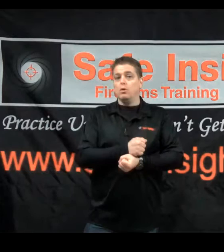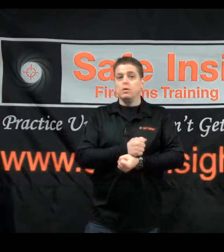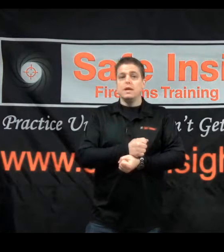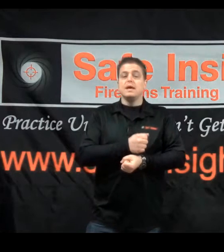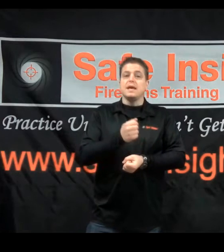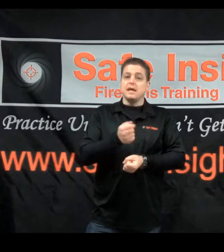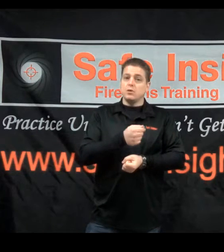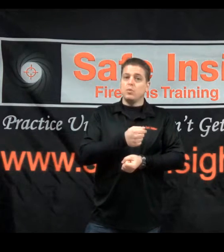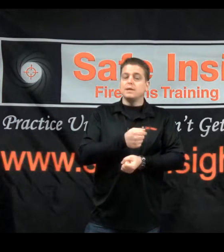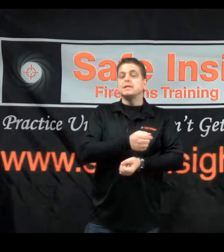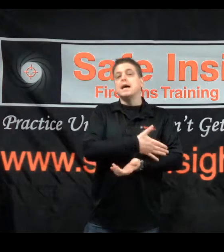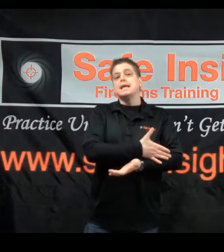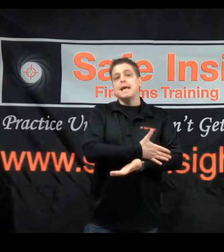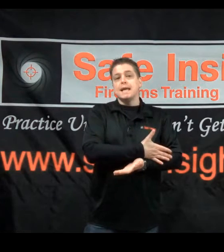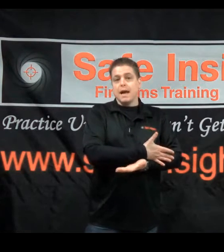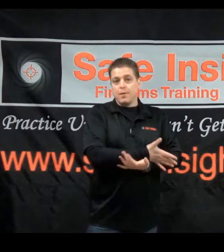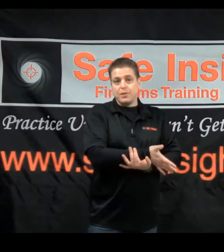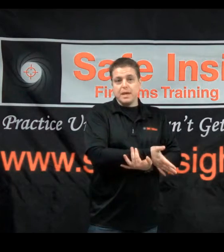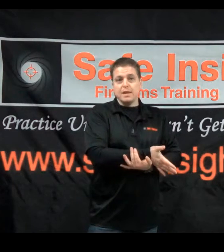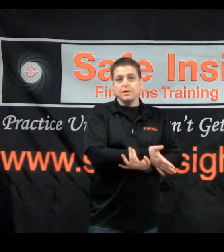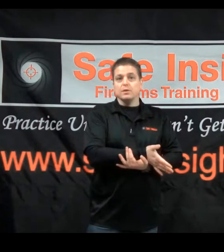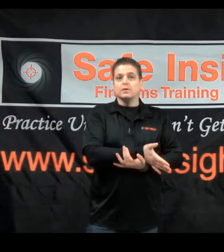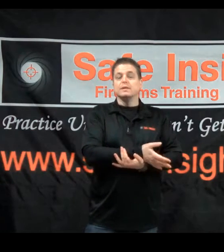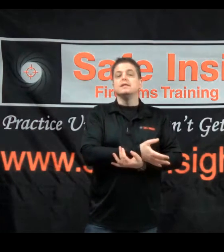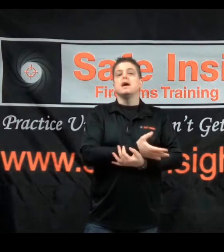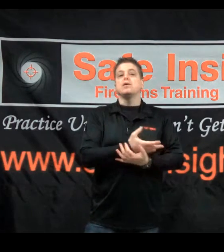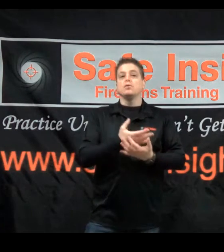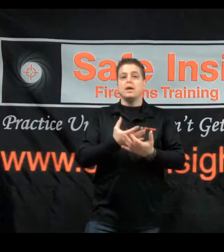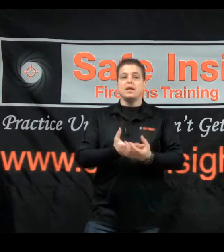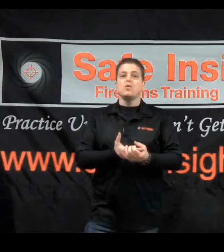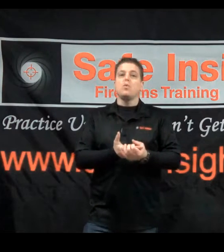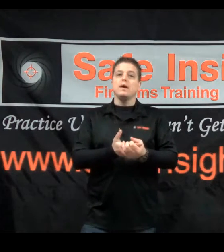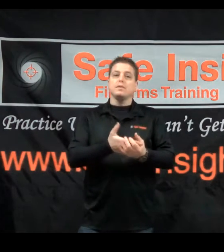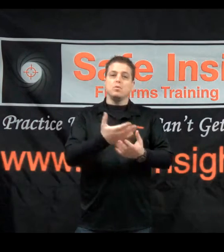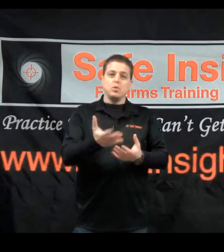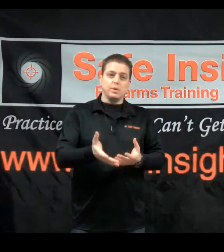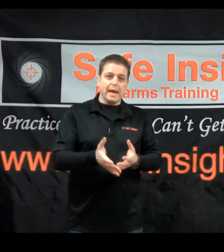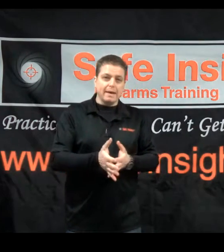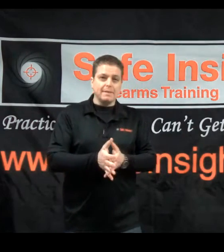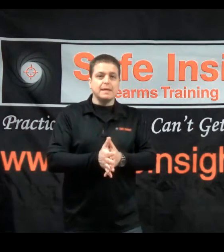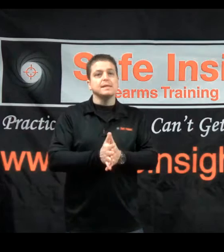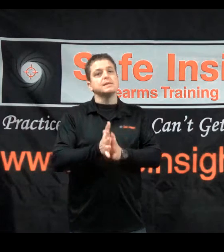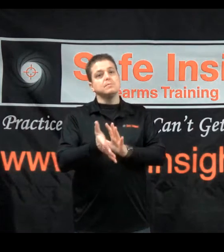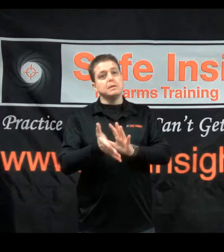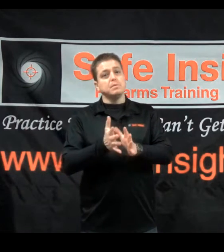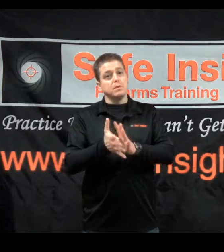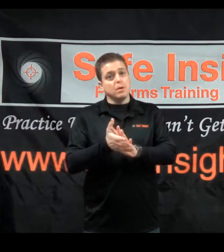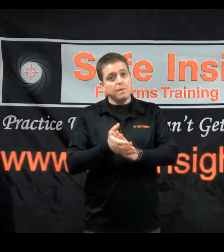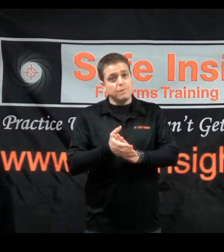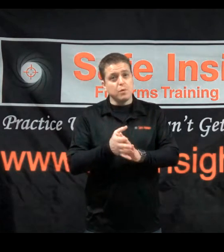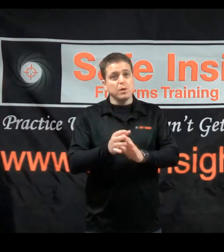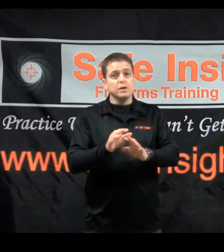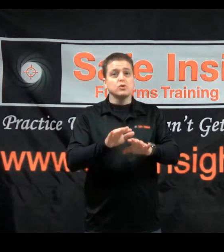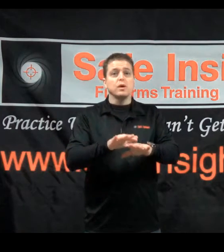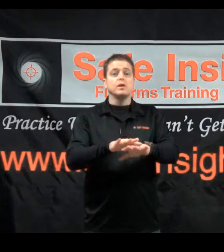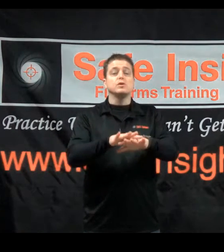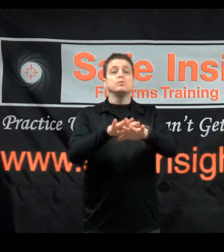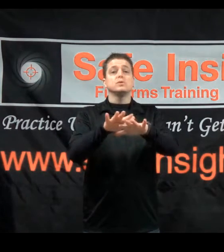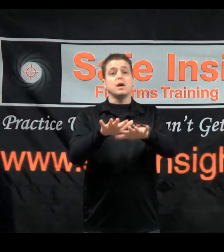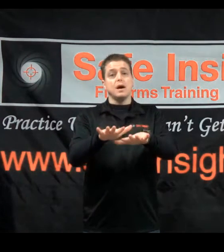hole into one side and out the other, not creating quite the wound cavity that some people would hope for in trying to stop